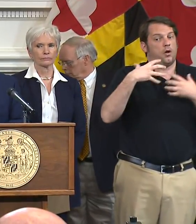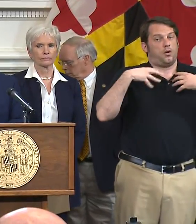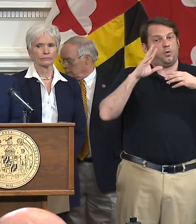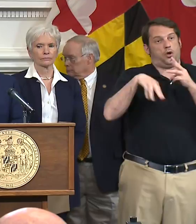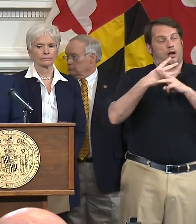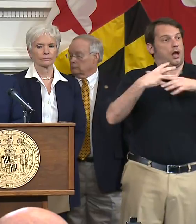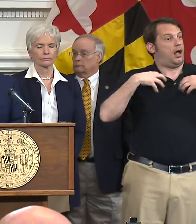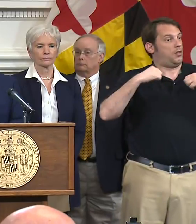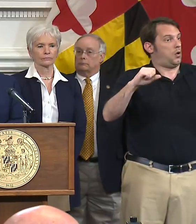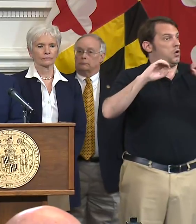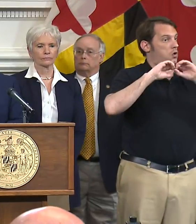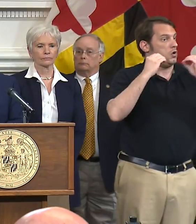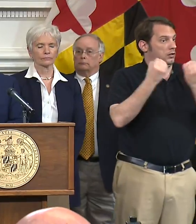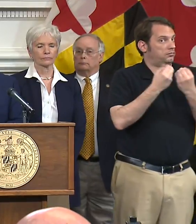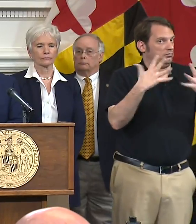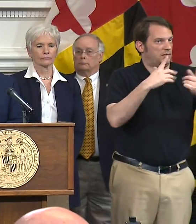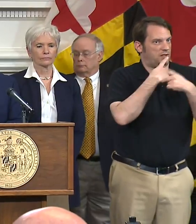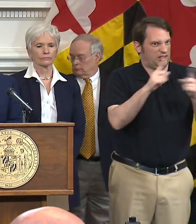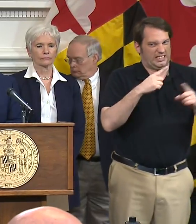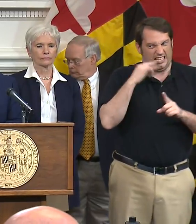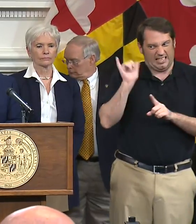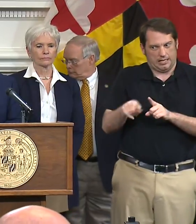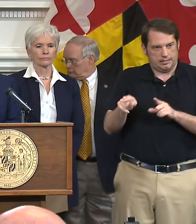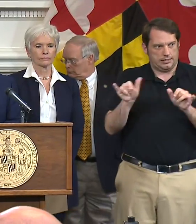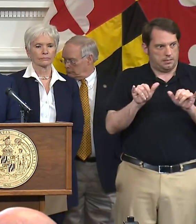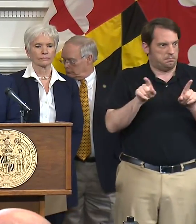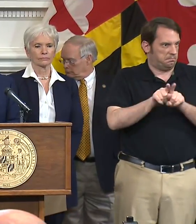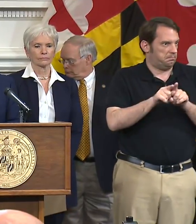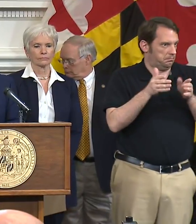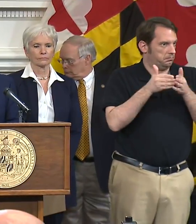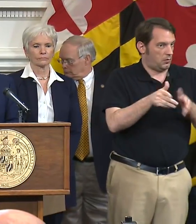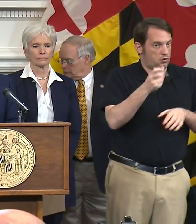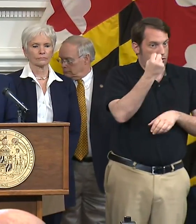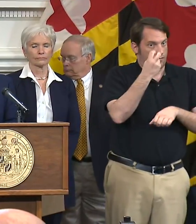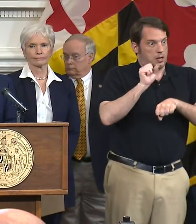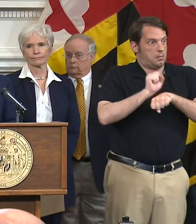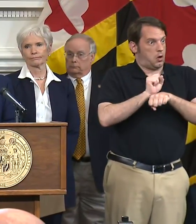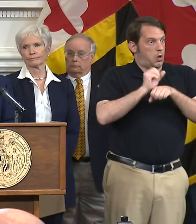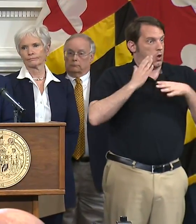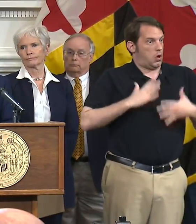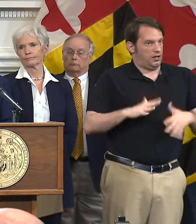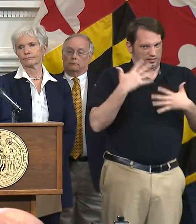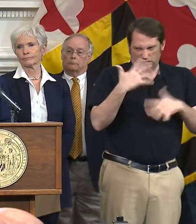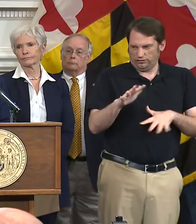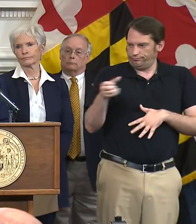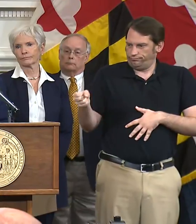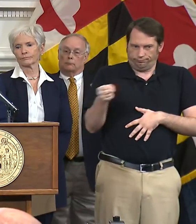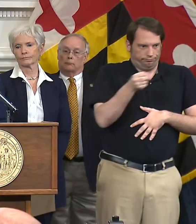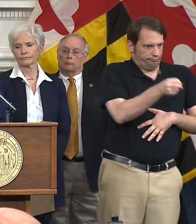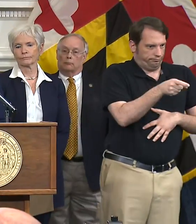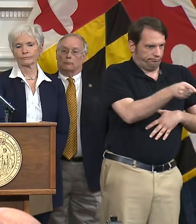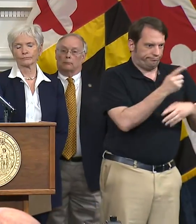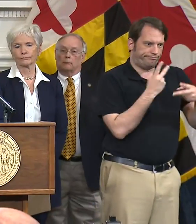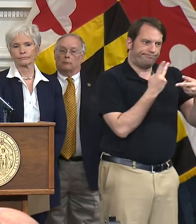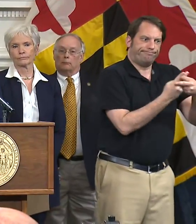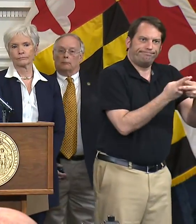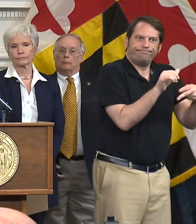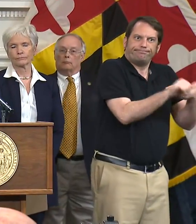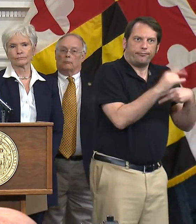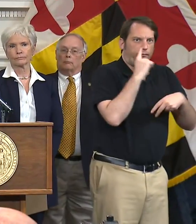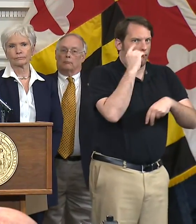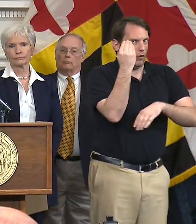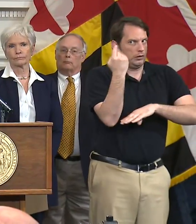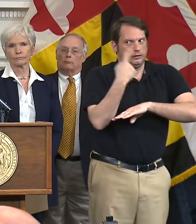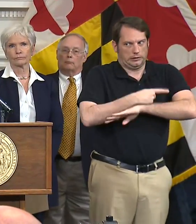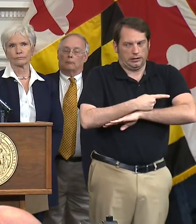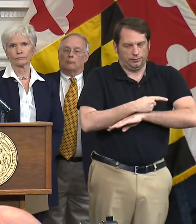12 workers who have been placed in quarantine for 14 days, and our three Maryland cases also